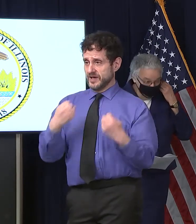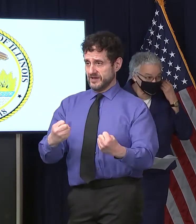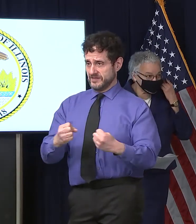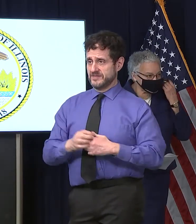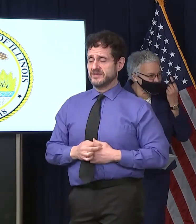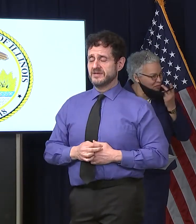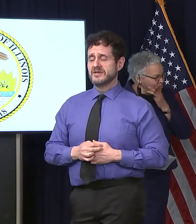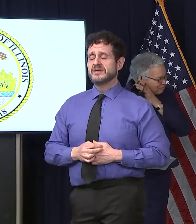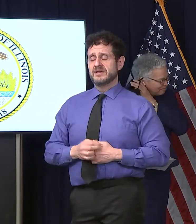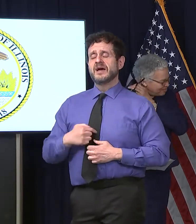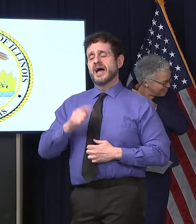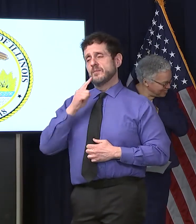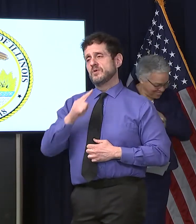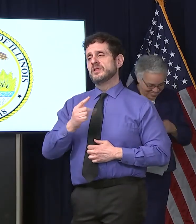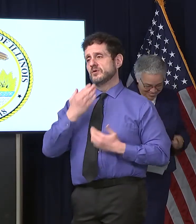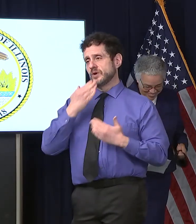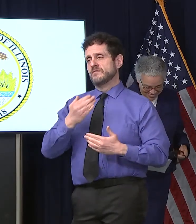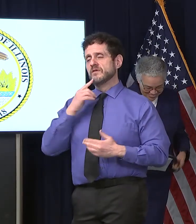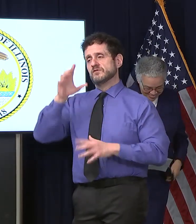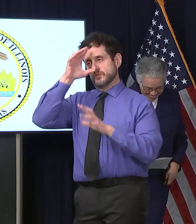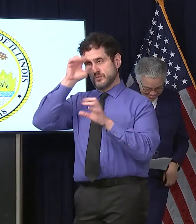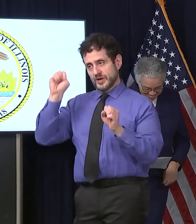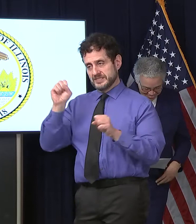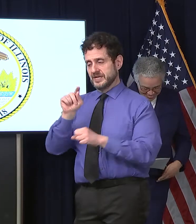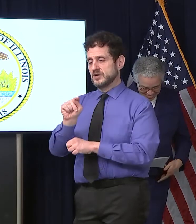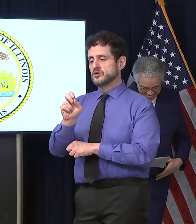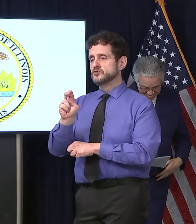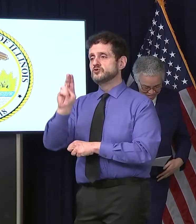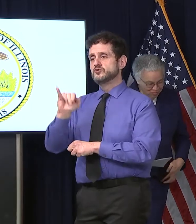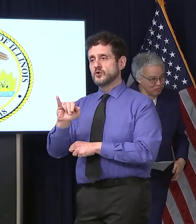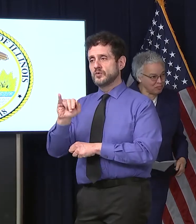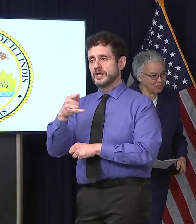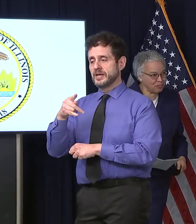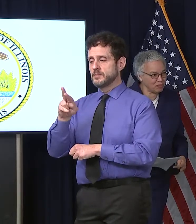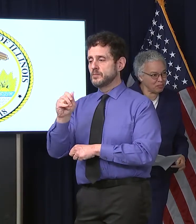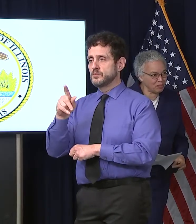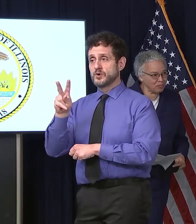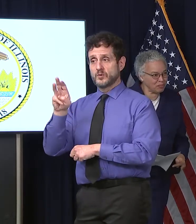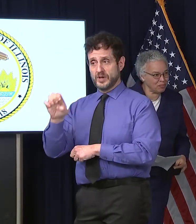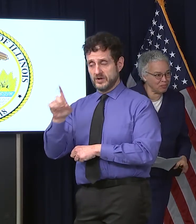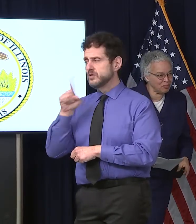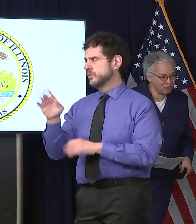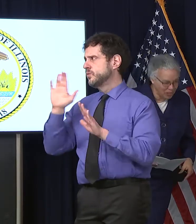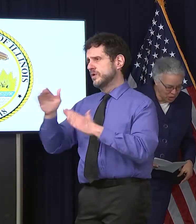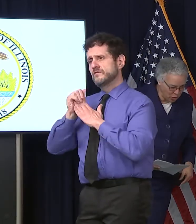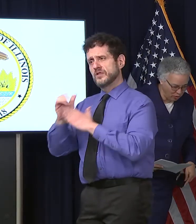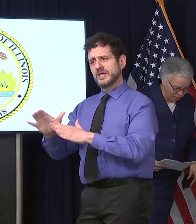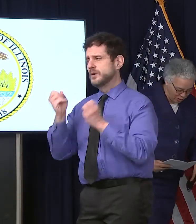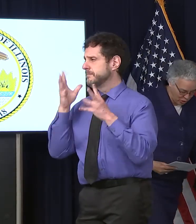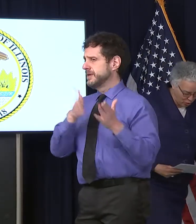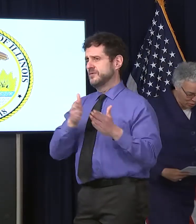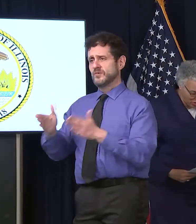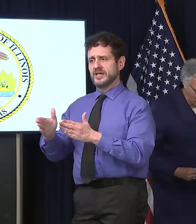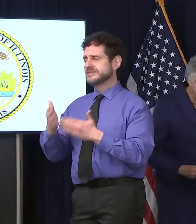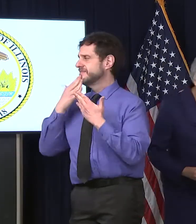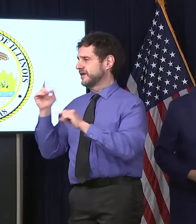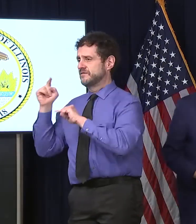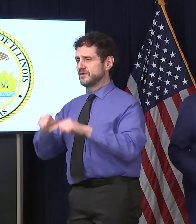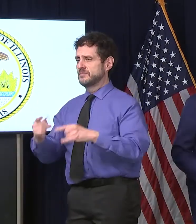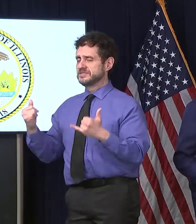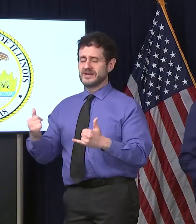I'm really grateful, President Preckwinkle, for your leadership in so many areas, and glad you're with us today. Thank you. Thank you very much,